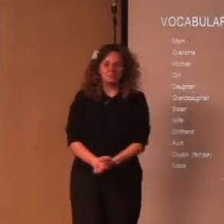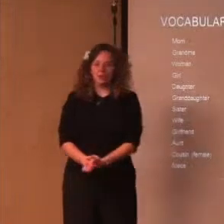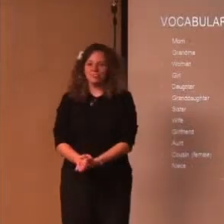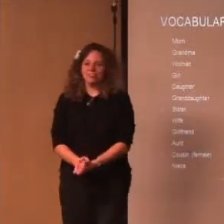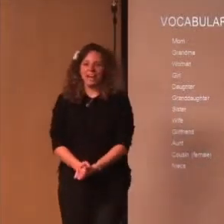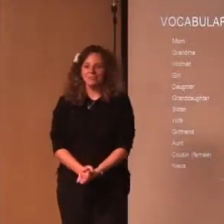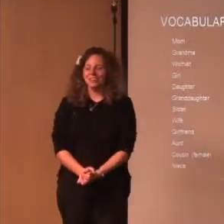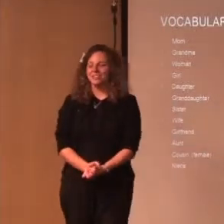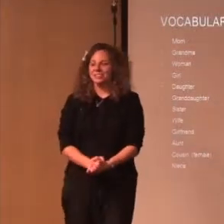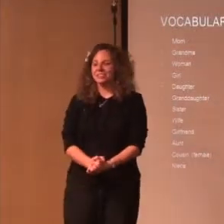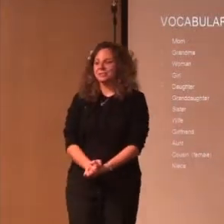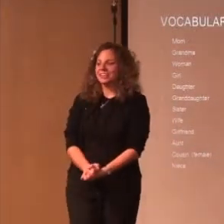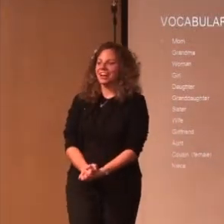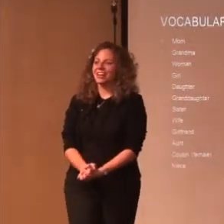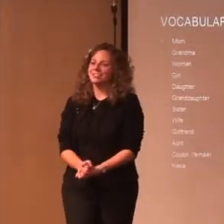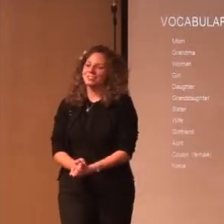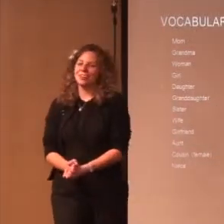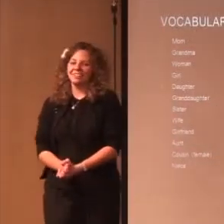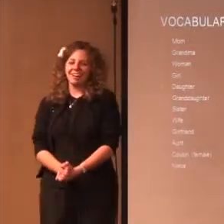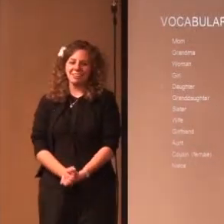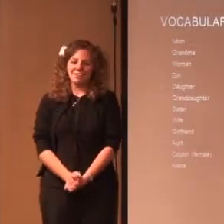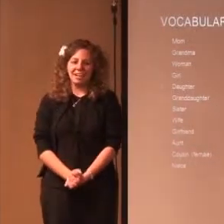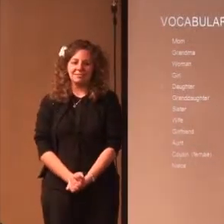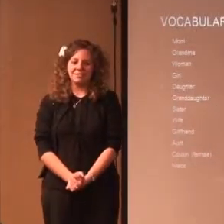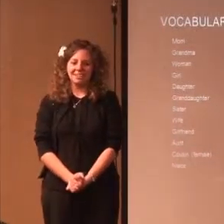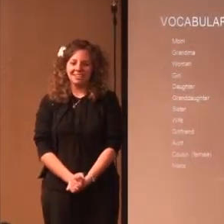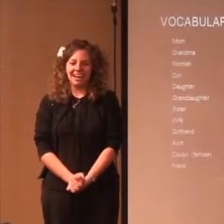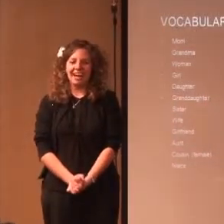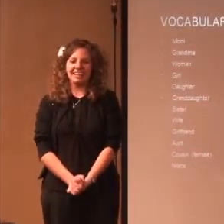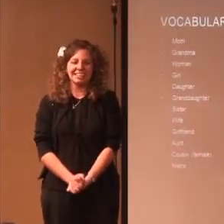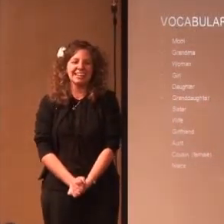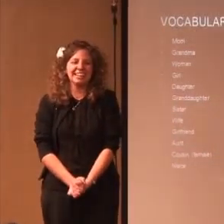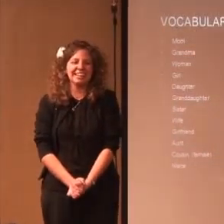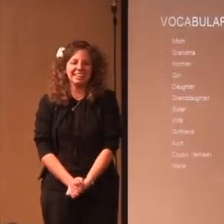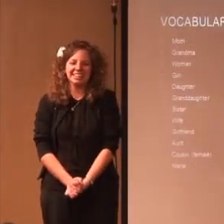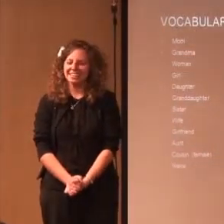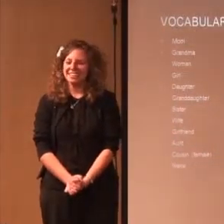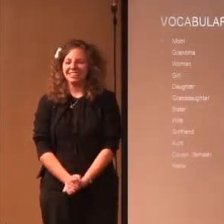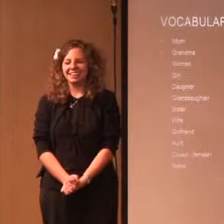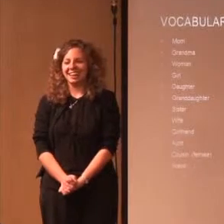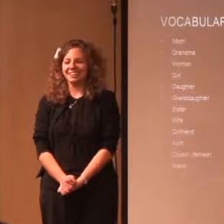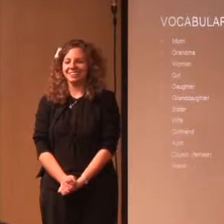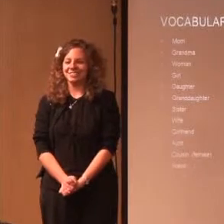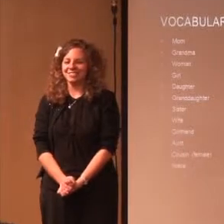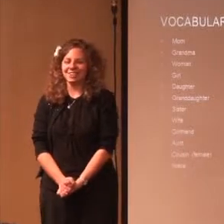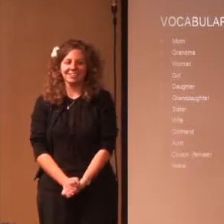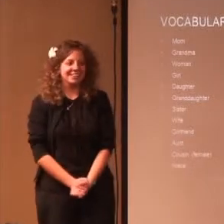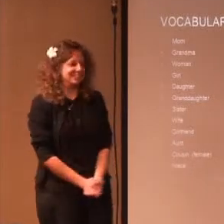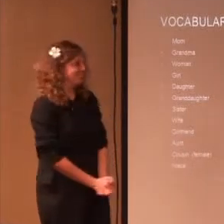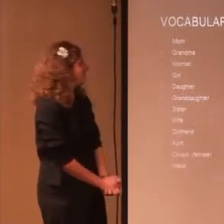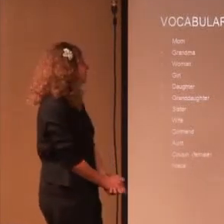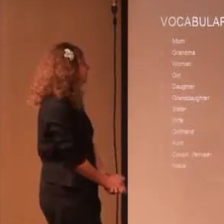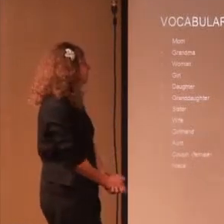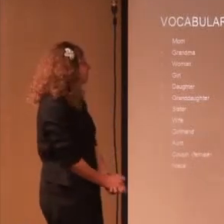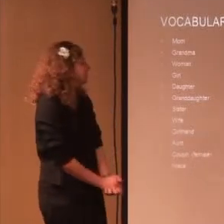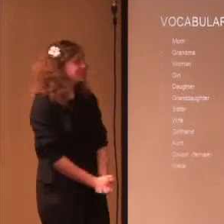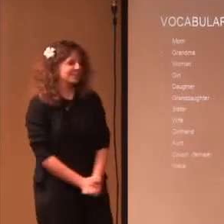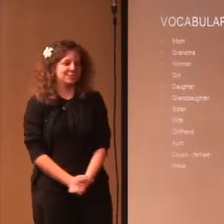some more vocabulary. So this week I threw a lot of vocabulary at you guys. Gotta love long lists of lovely words to